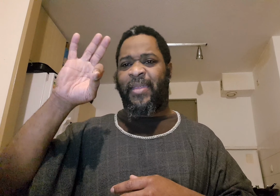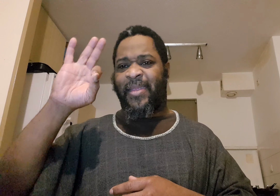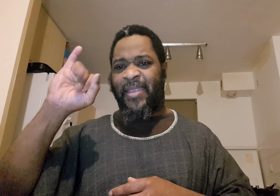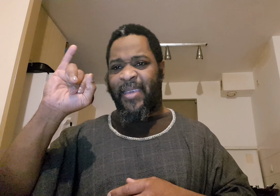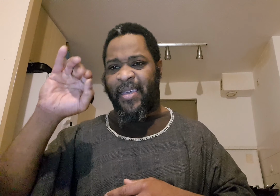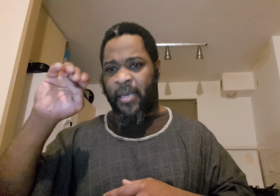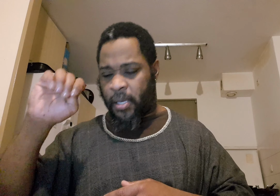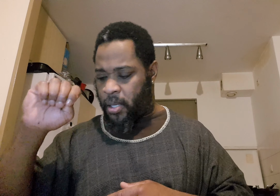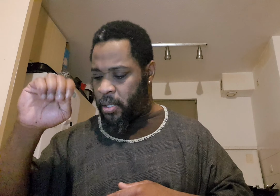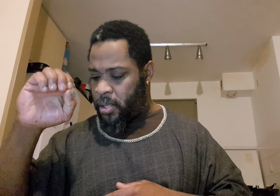Iniquity.